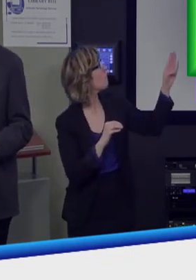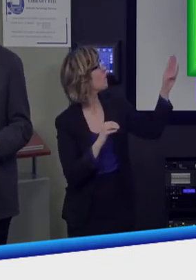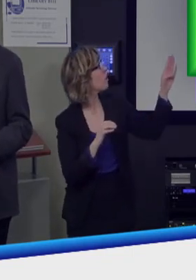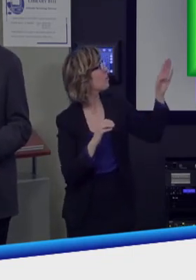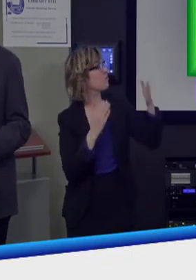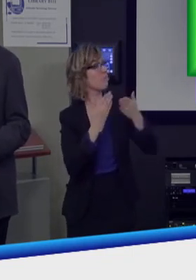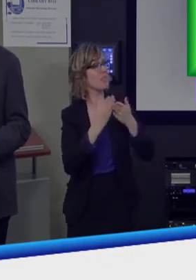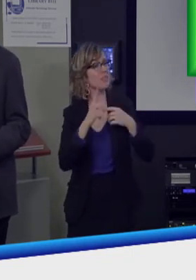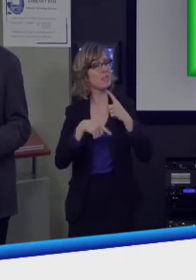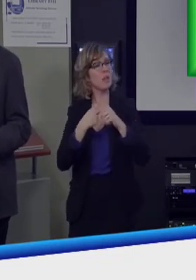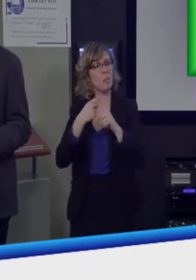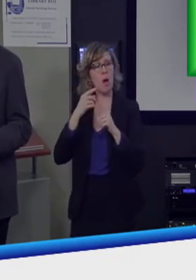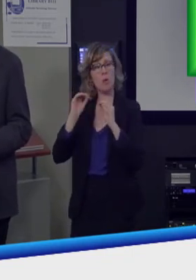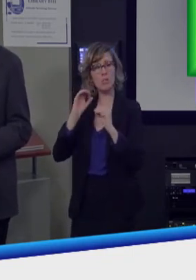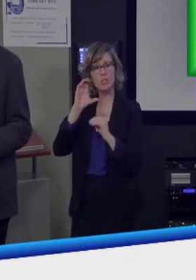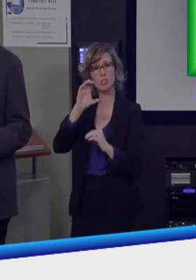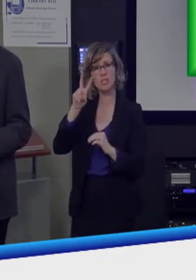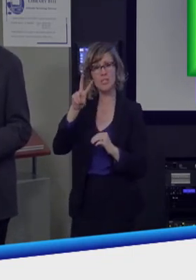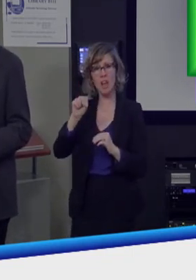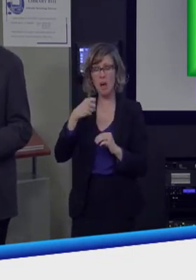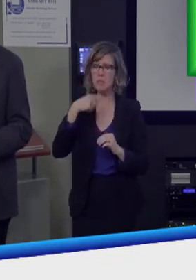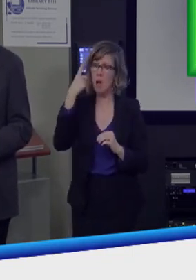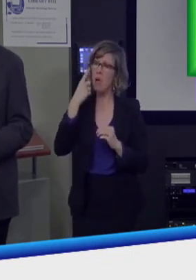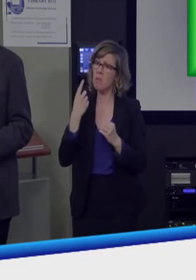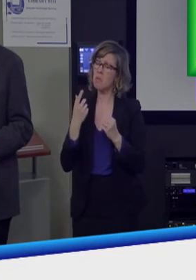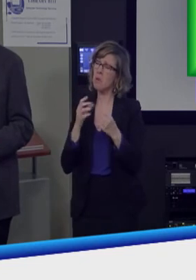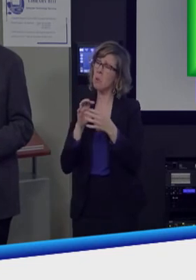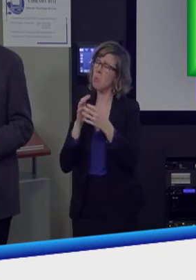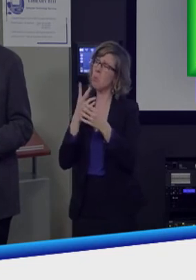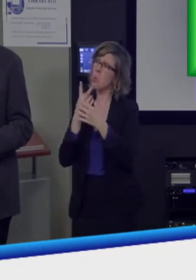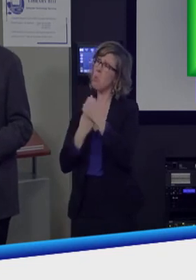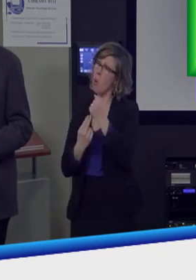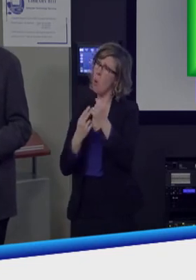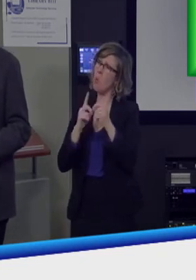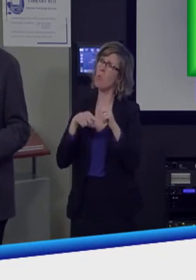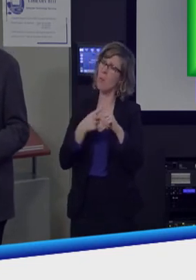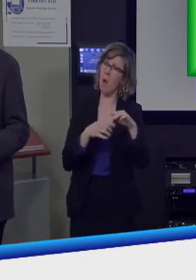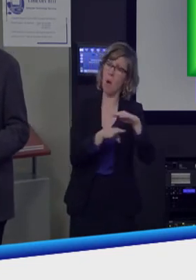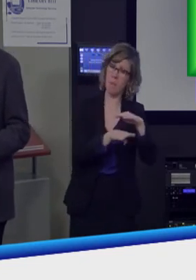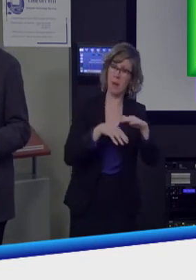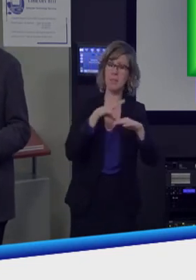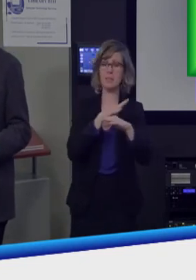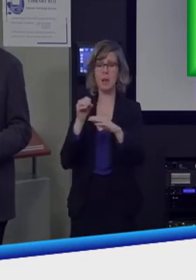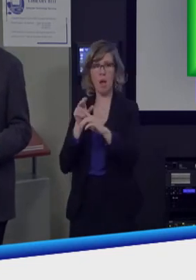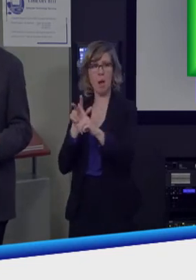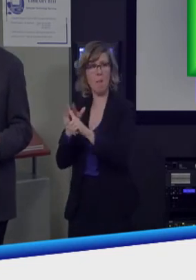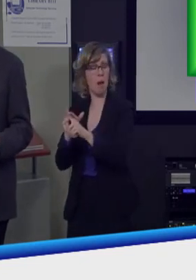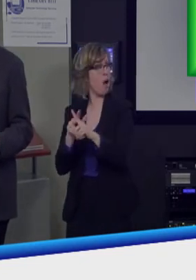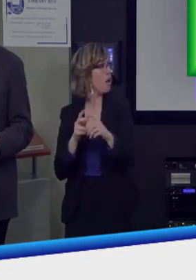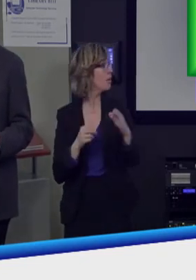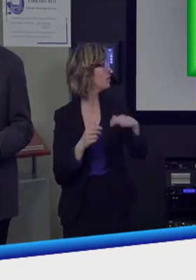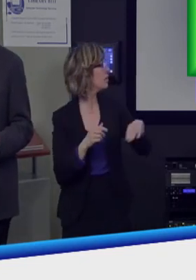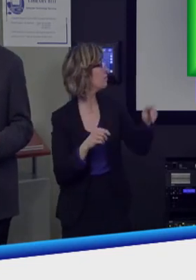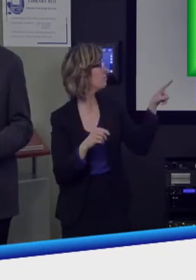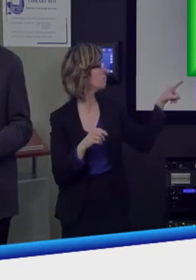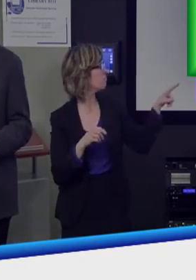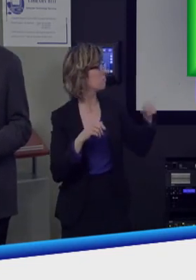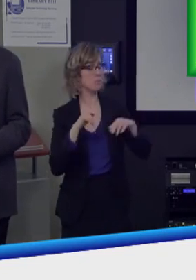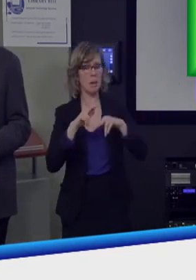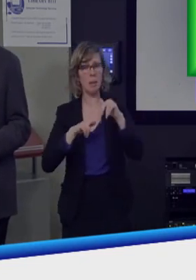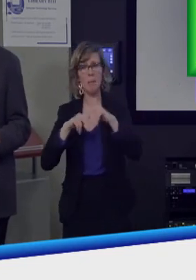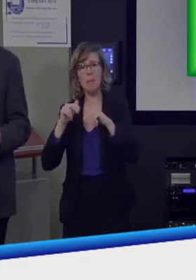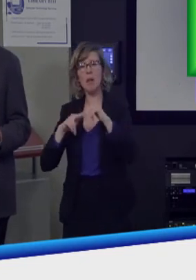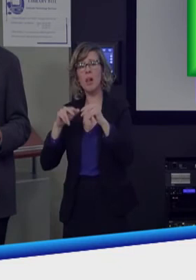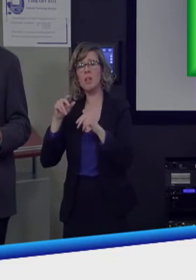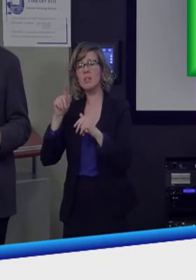both applied and basic implications, and building the adaptive tutor is very much an engineering effort rather